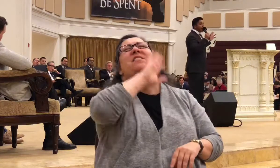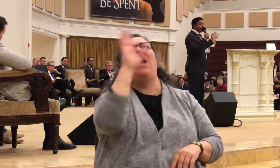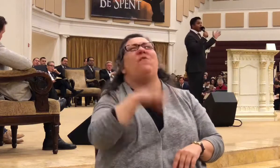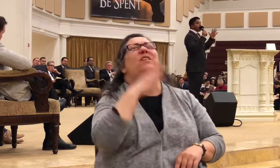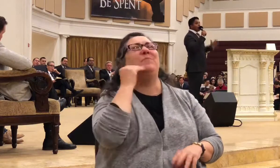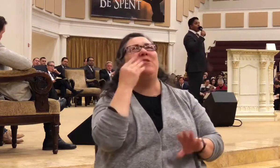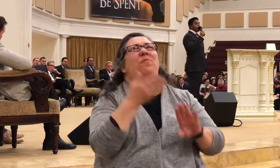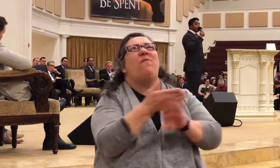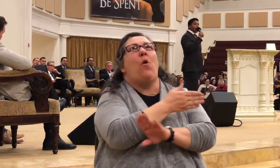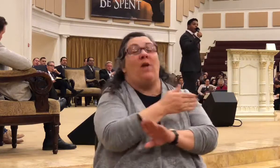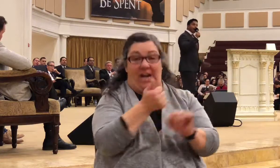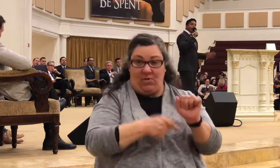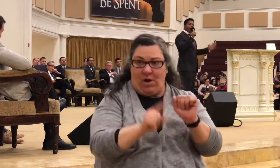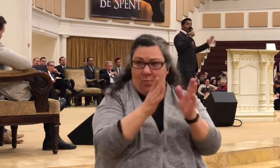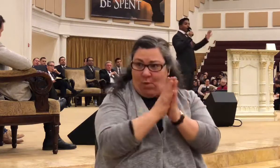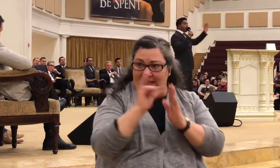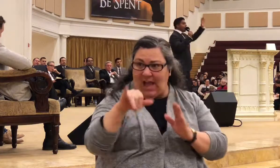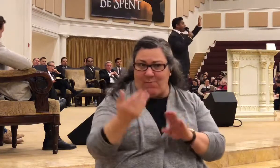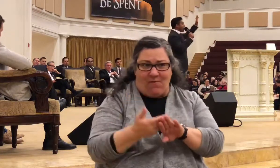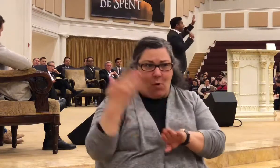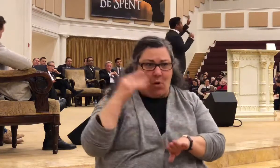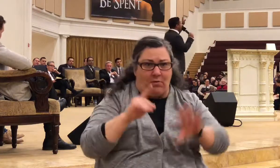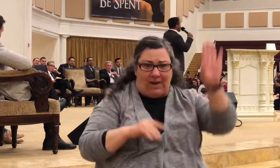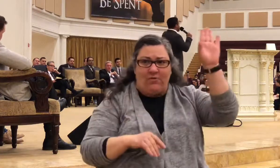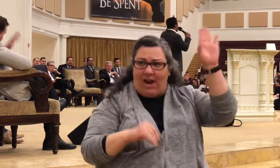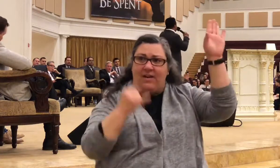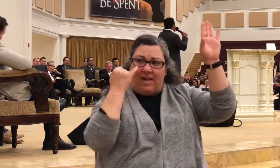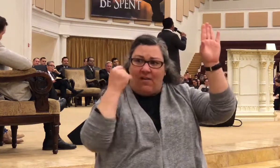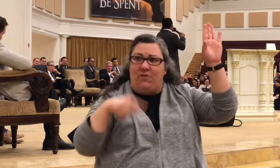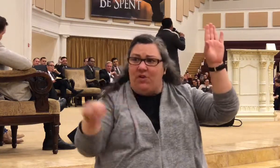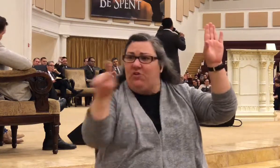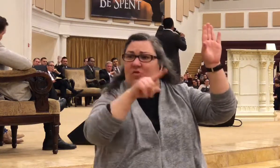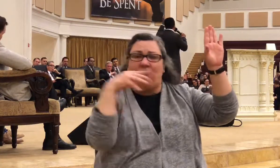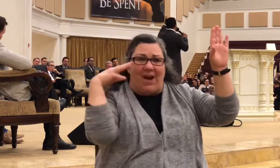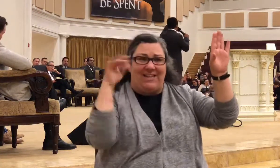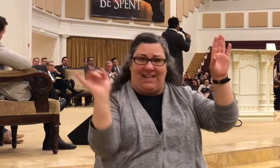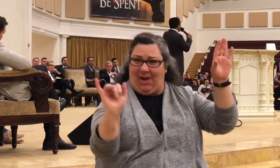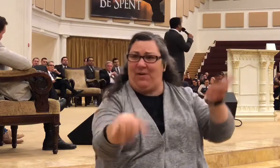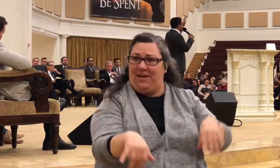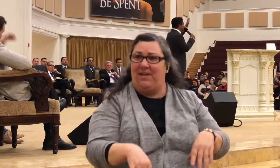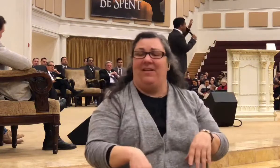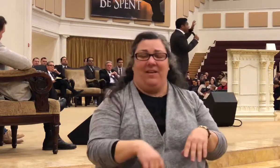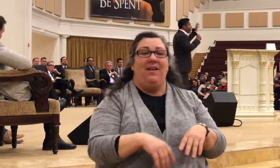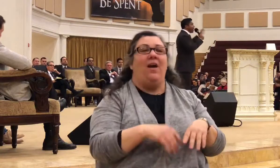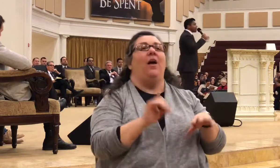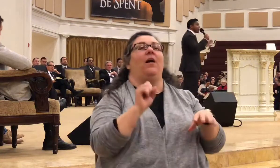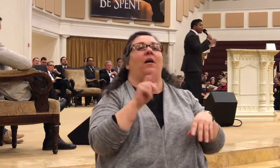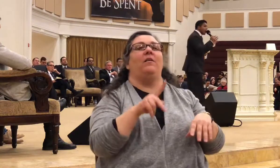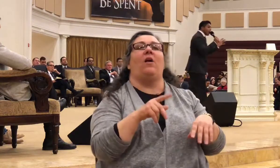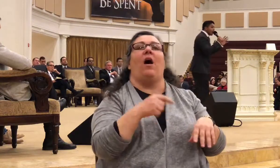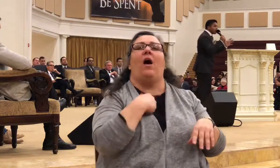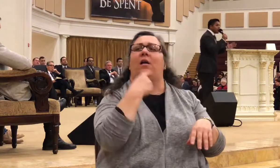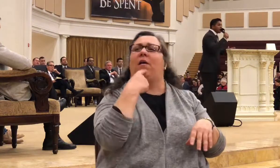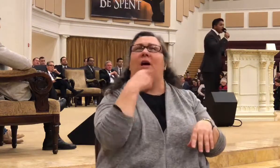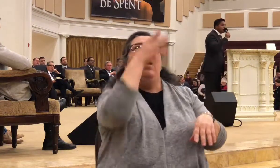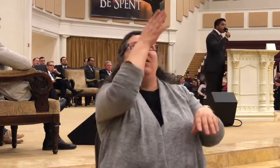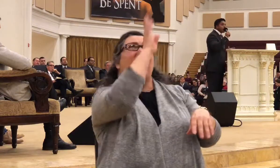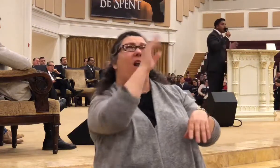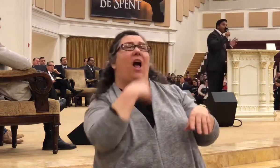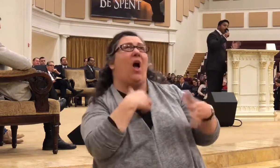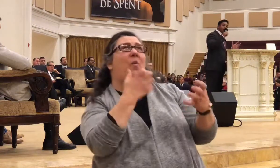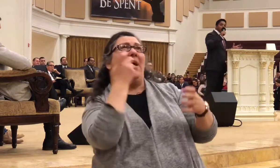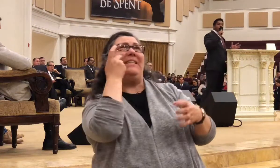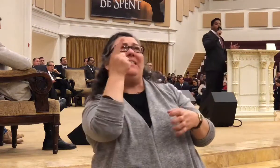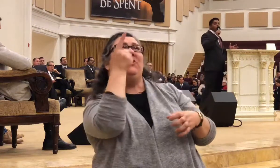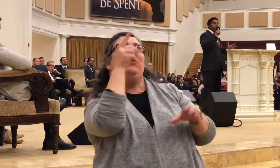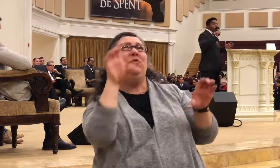ask that kind of prayer? That kind of, anybody, raise your hand if you're just crazy like that with me. All right. So I said, God, I want to see you do something